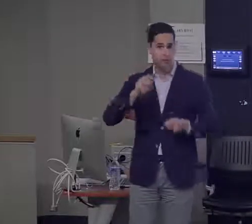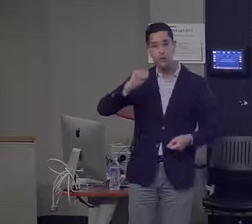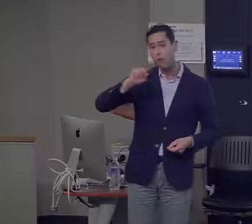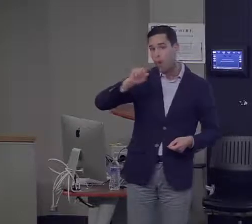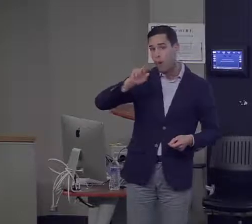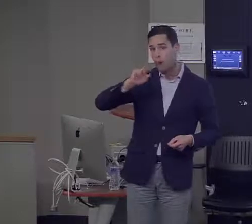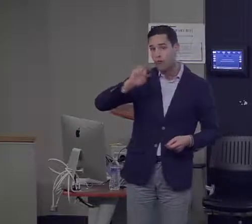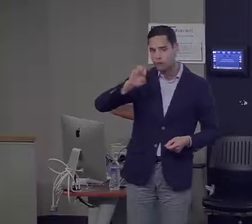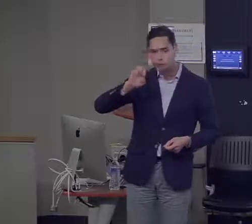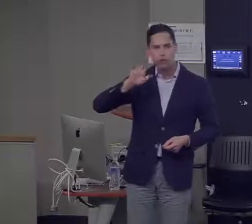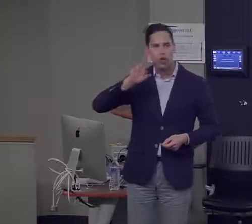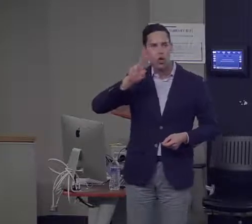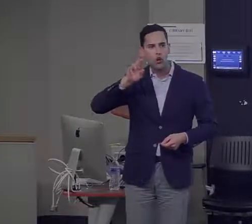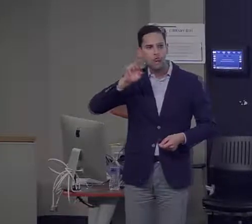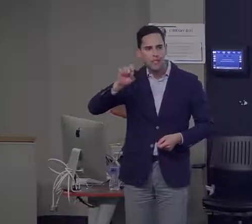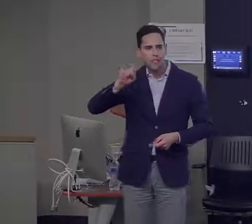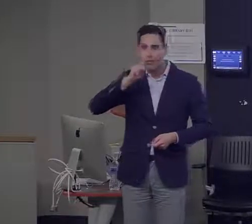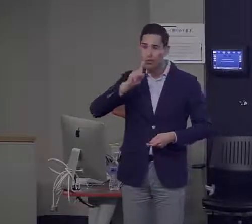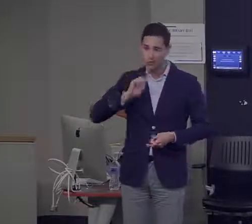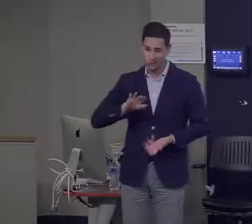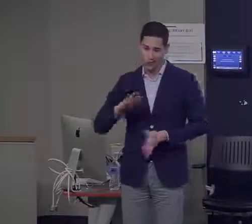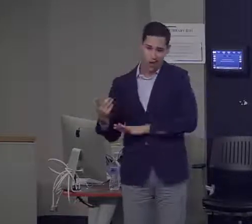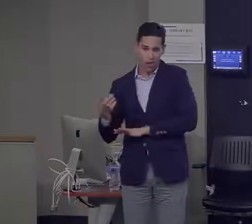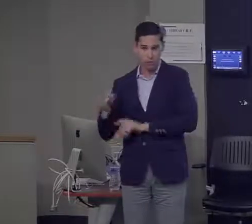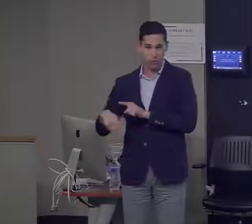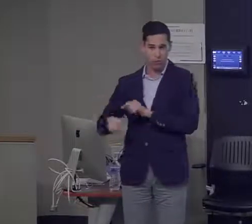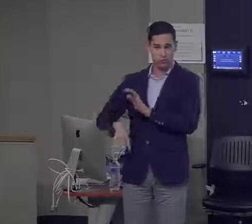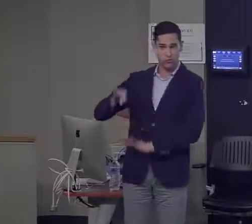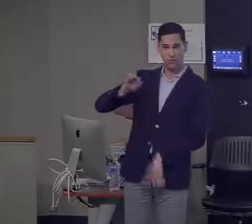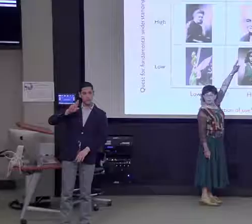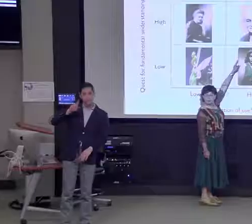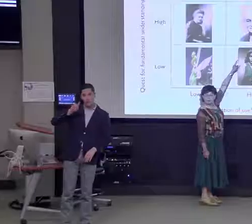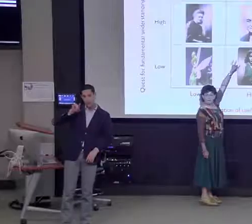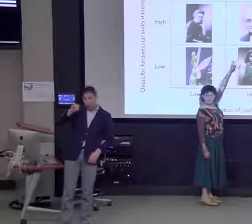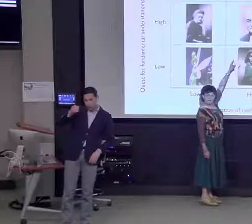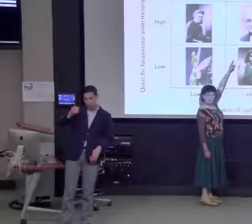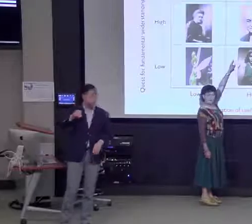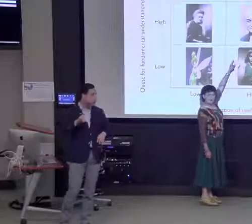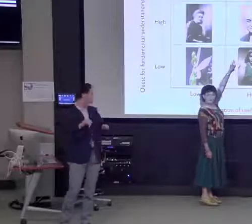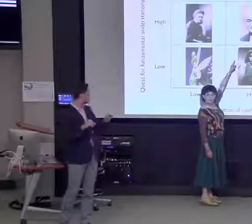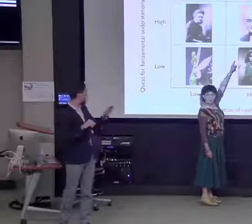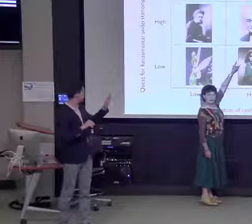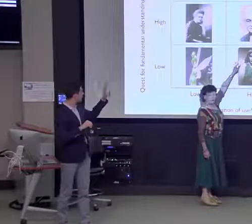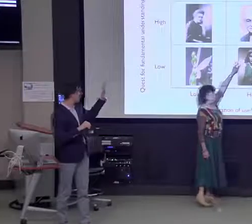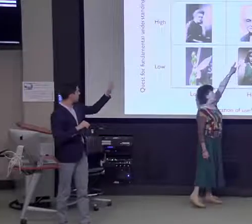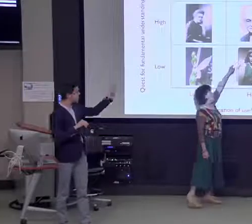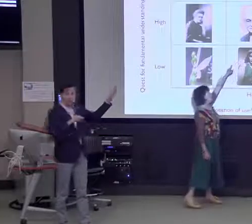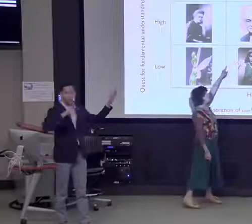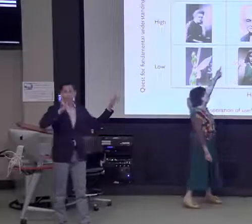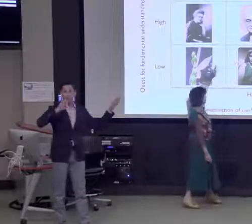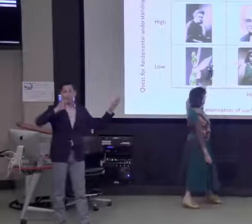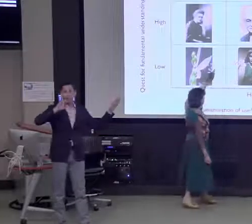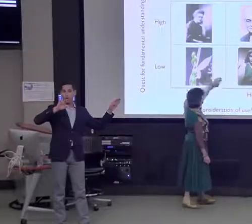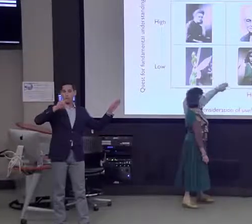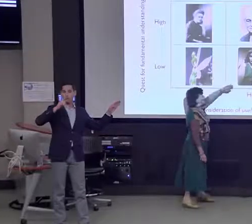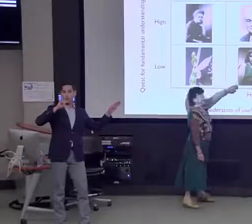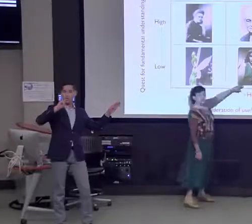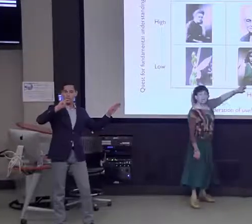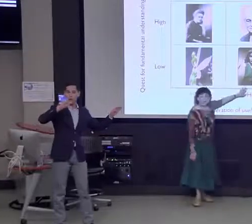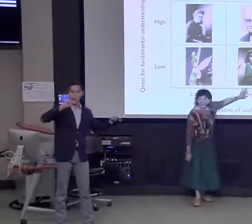the discovery of radium. Over here we have Virginia Apgar, who came up with the scale by which we evaluate